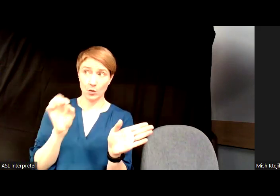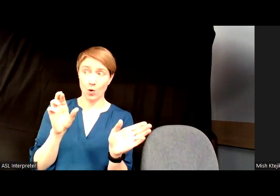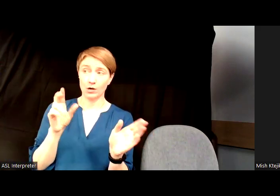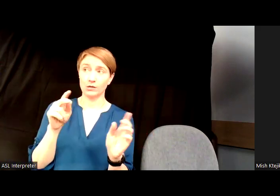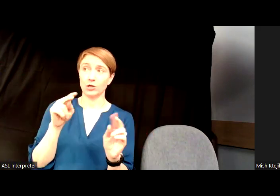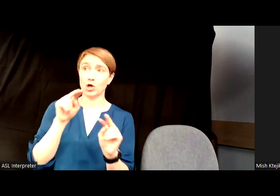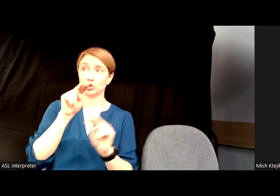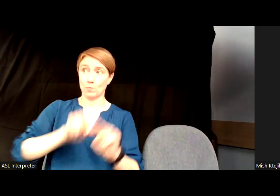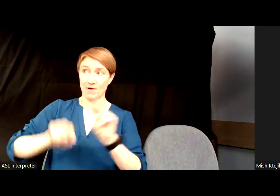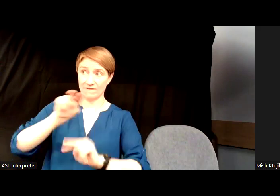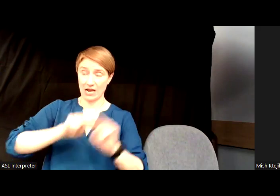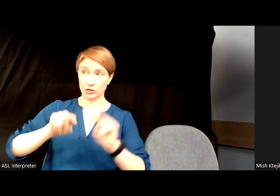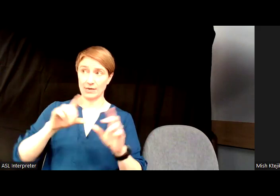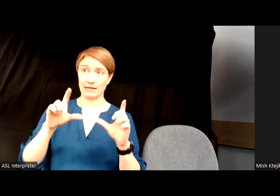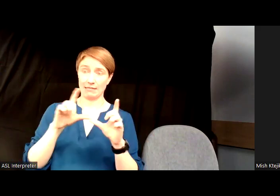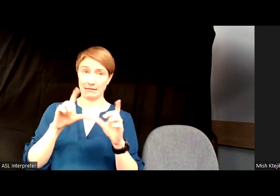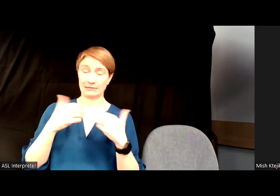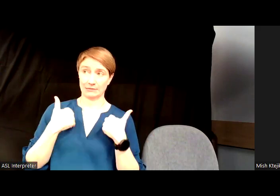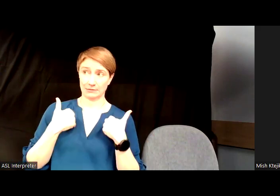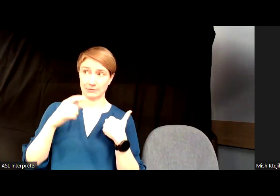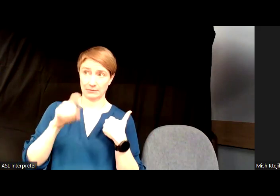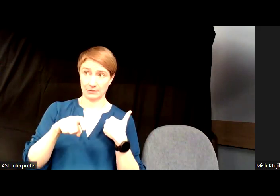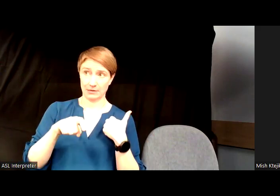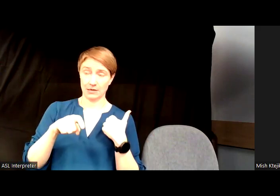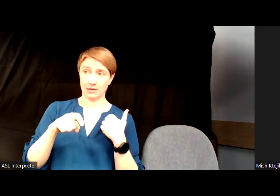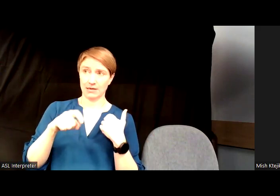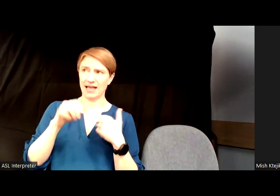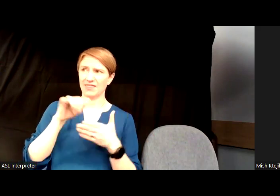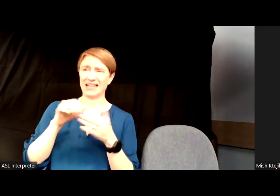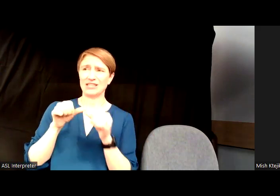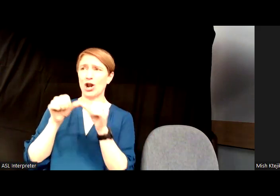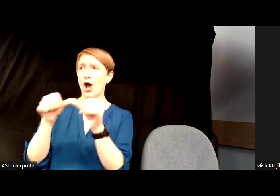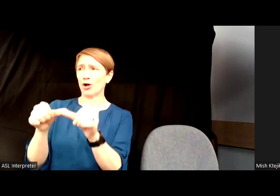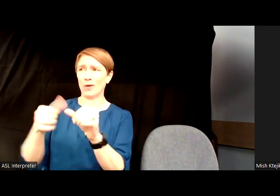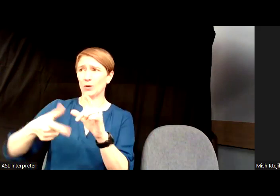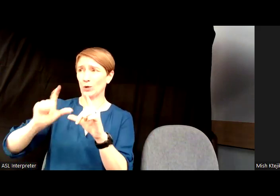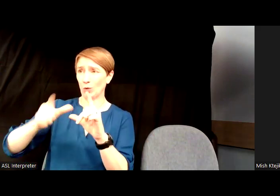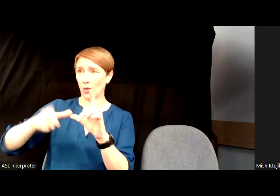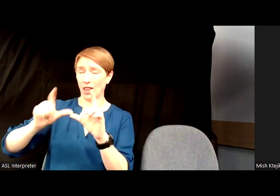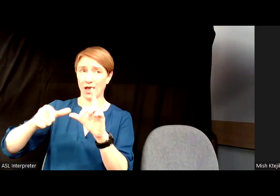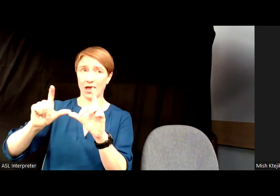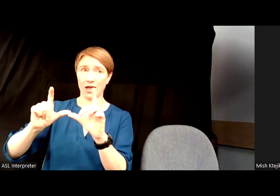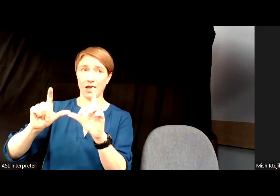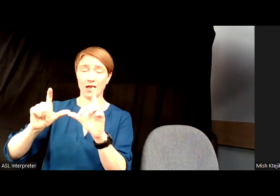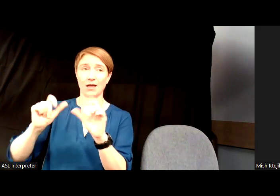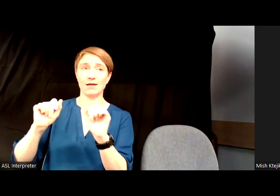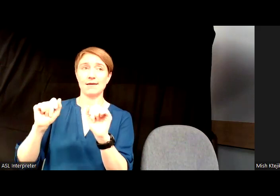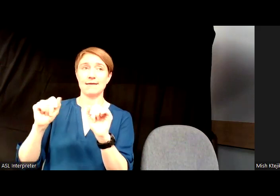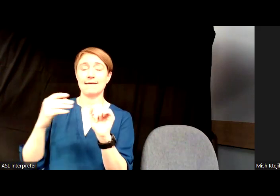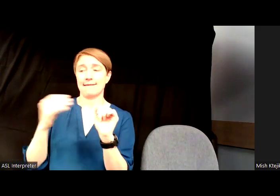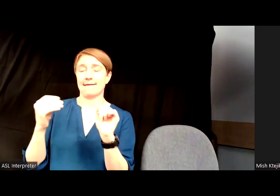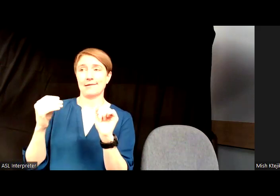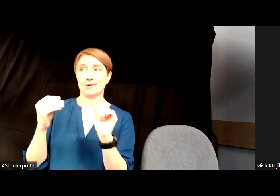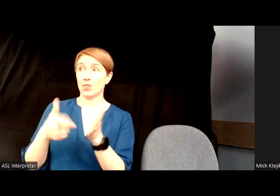supervisory license holder. And this is an ongoing renewal. And